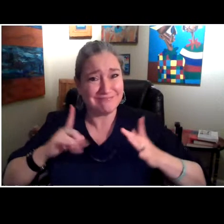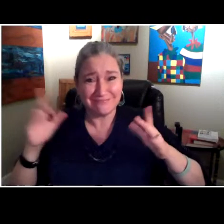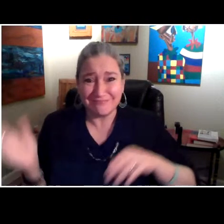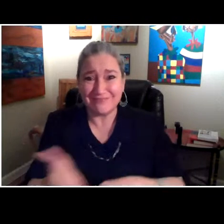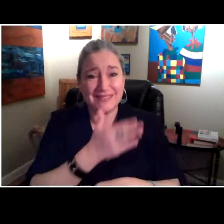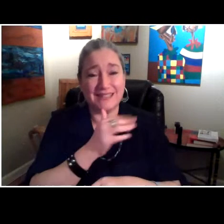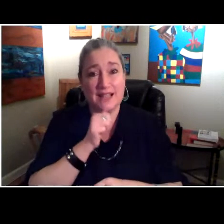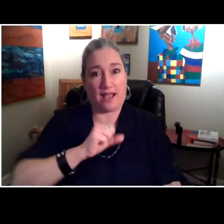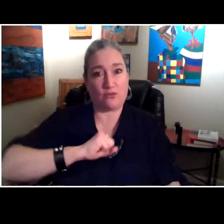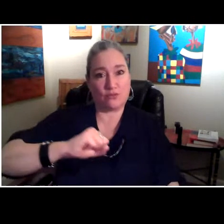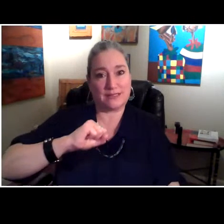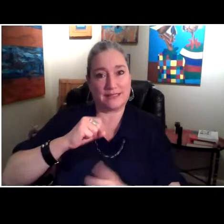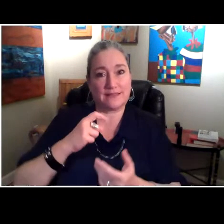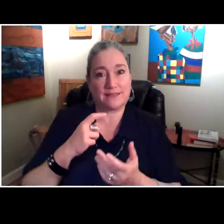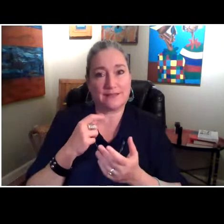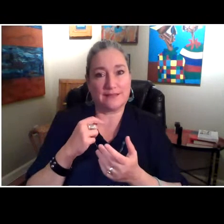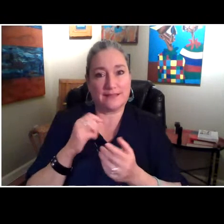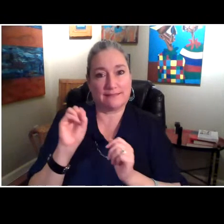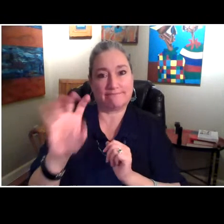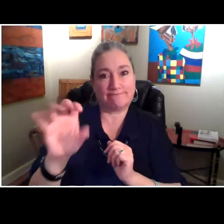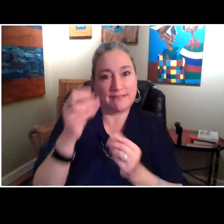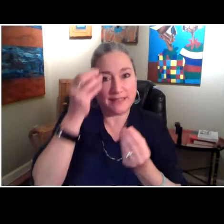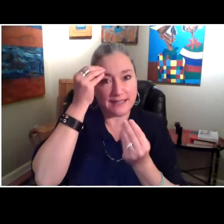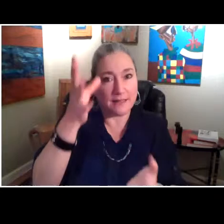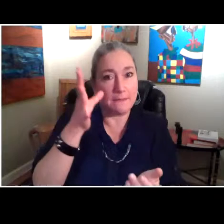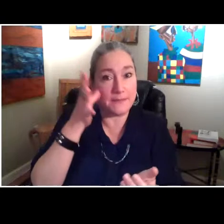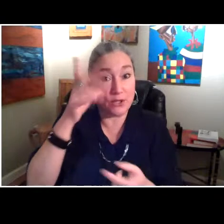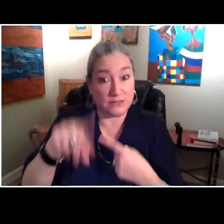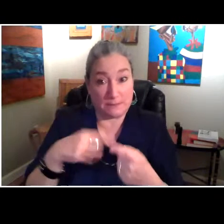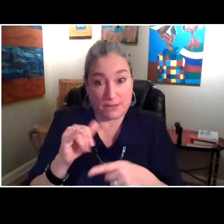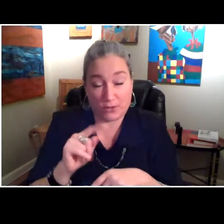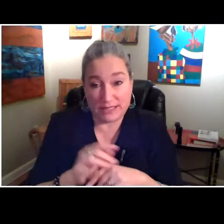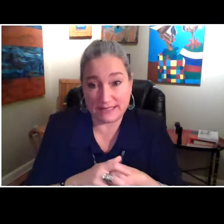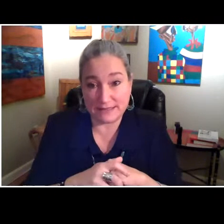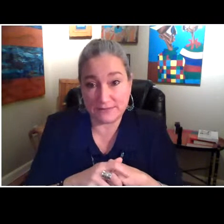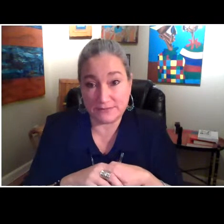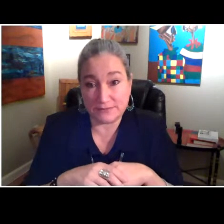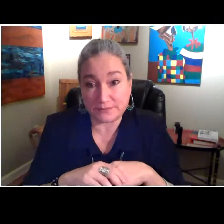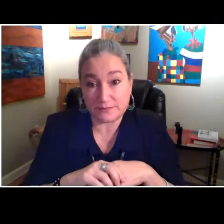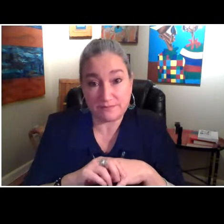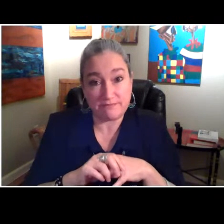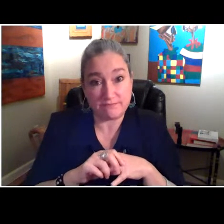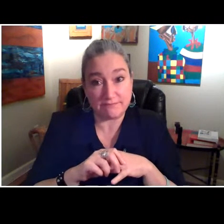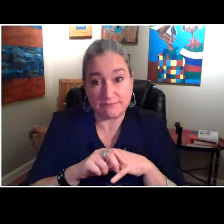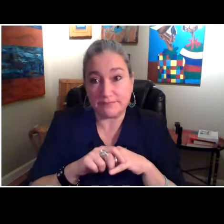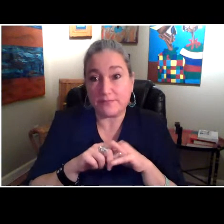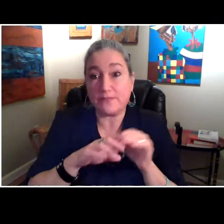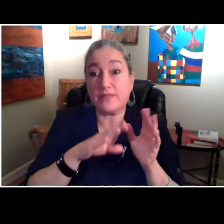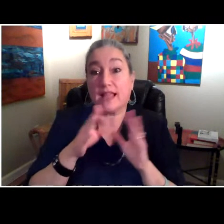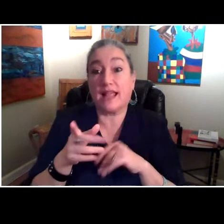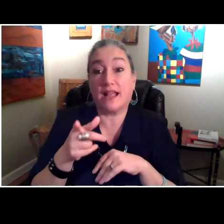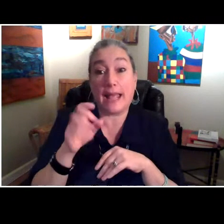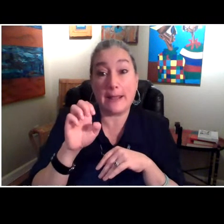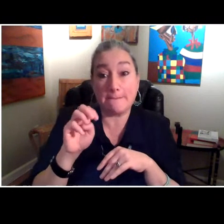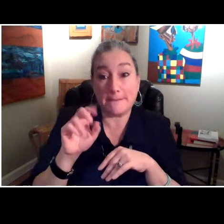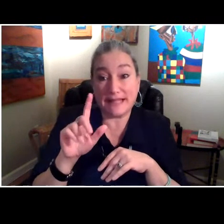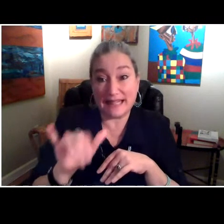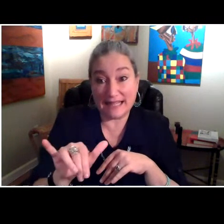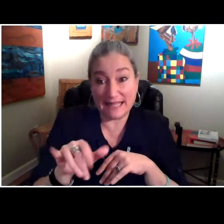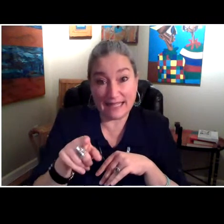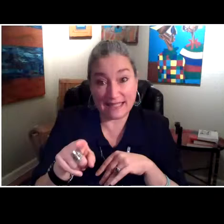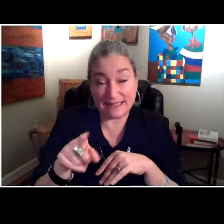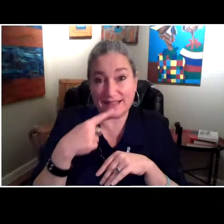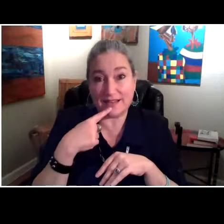deaf schools, that deaf programs can be a part of the journey rather than resisting